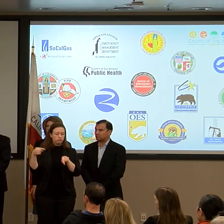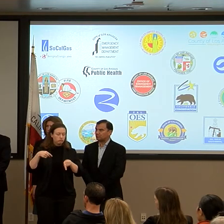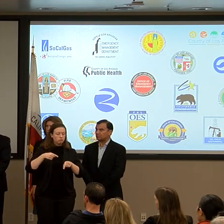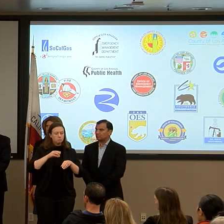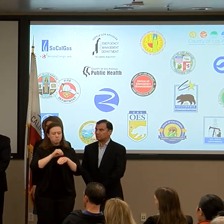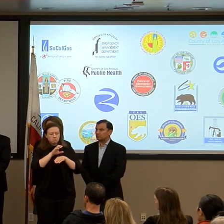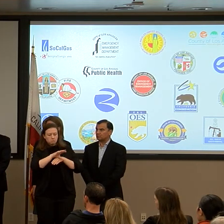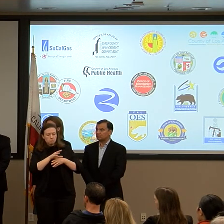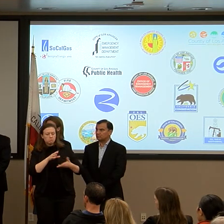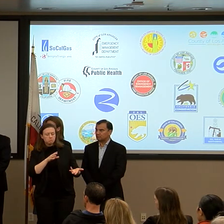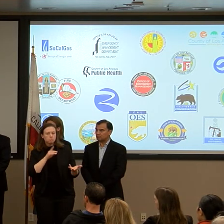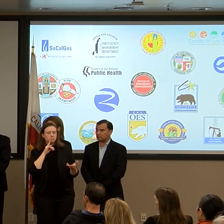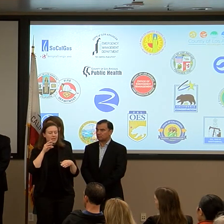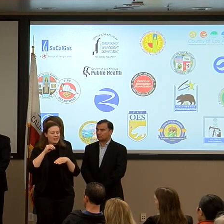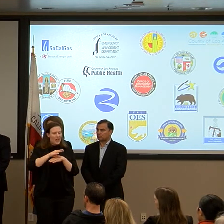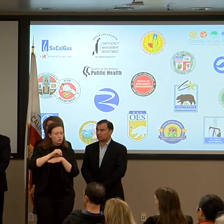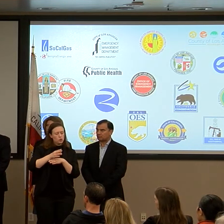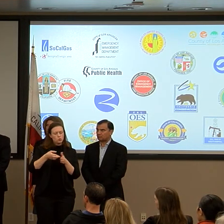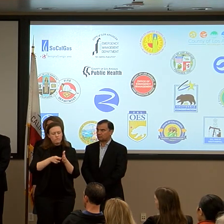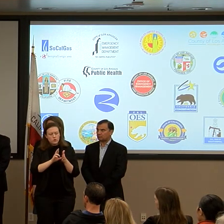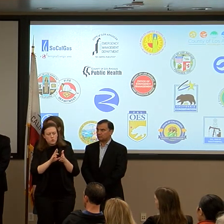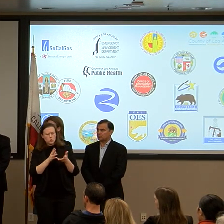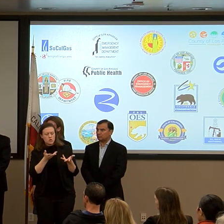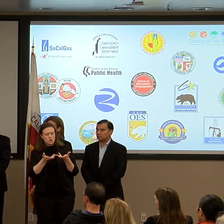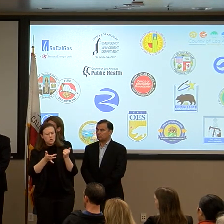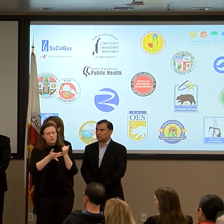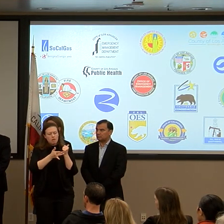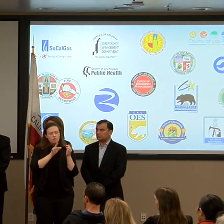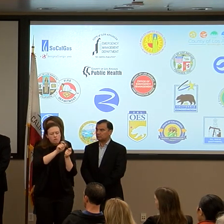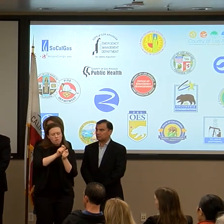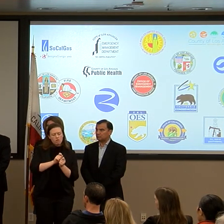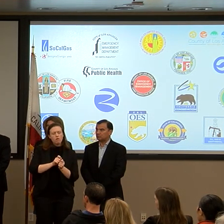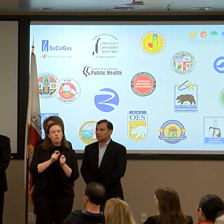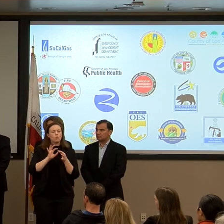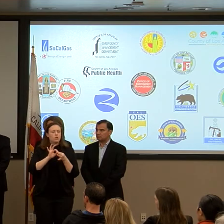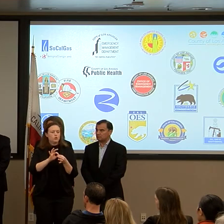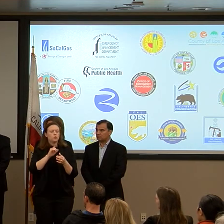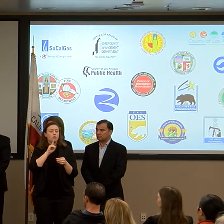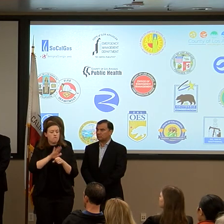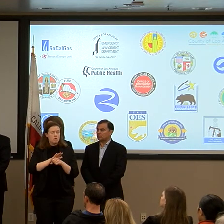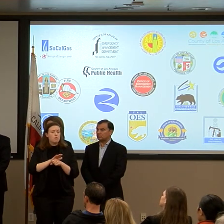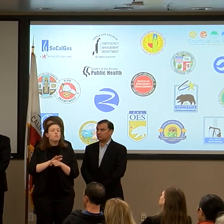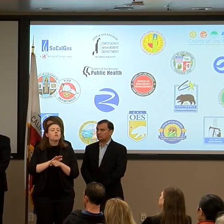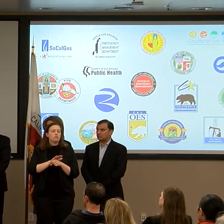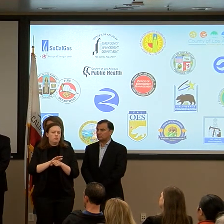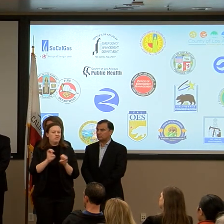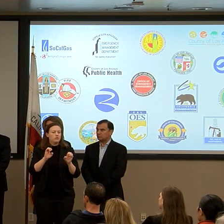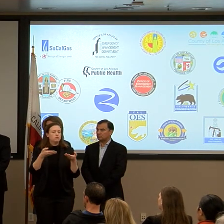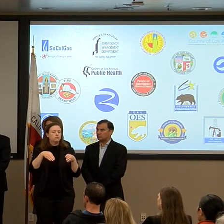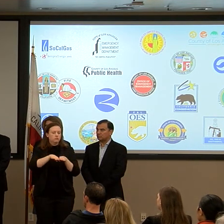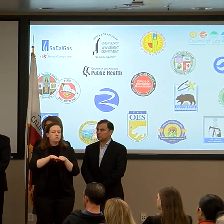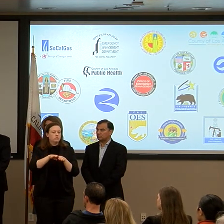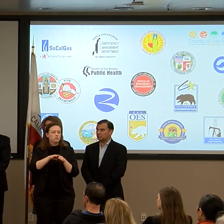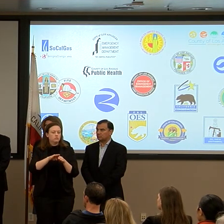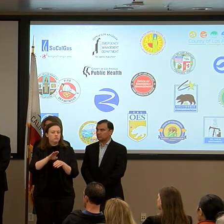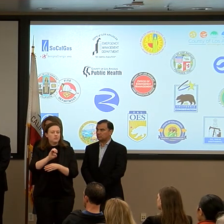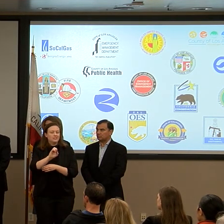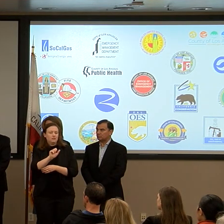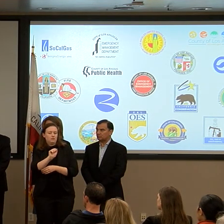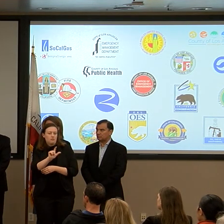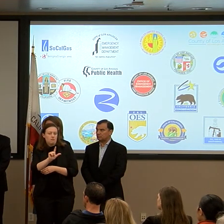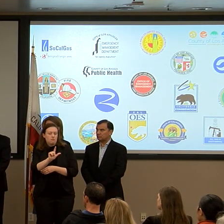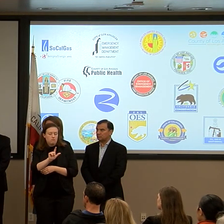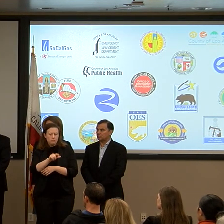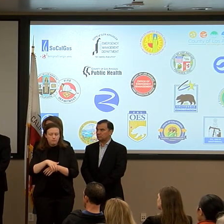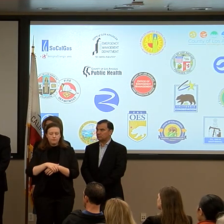us and review of any of the technical details related to the confirming of that permanent seal. following the